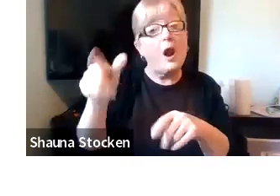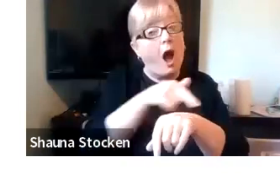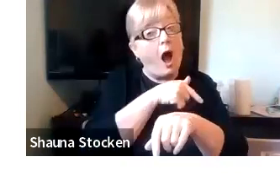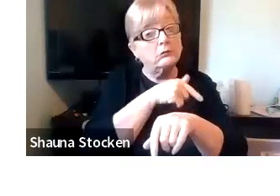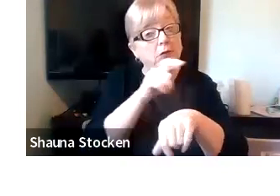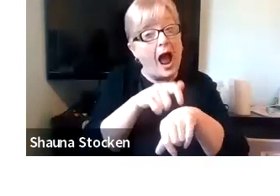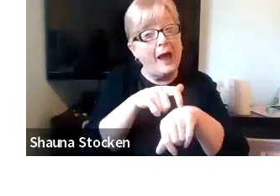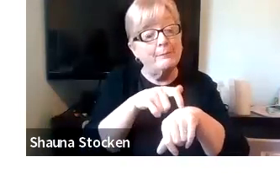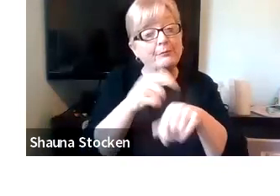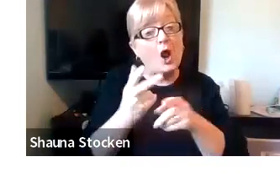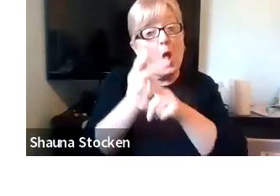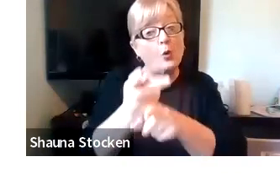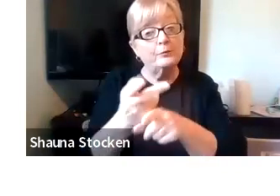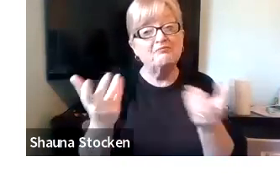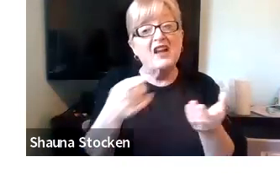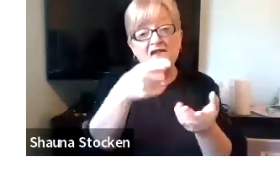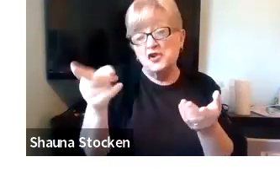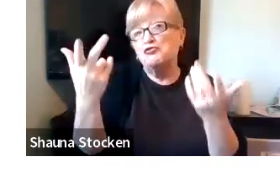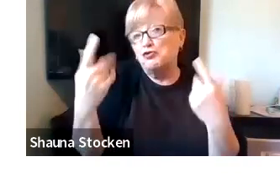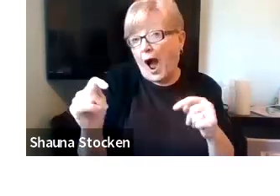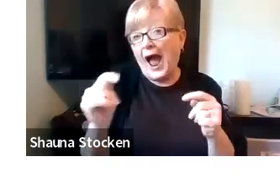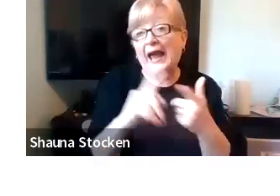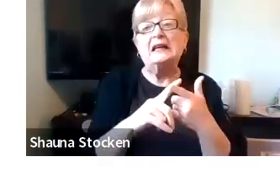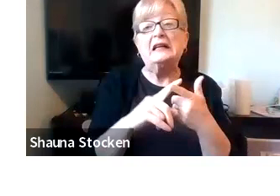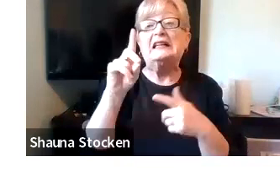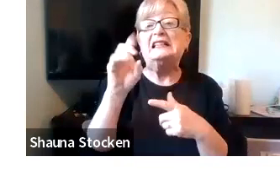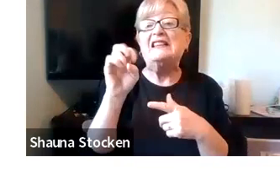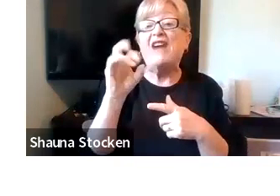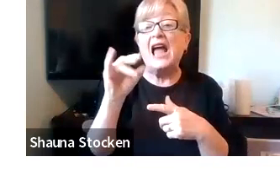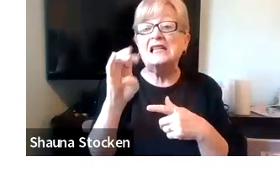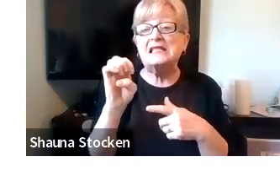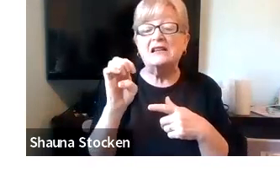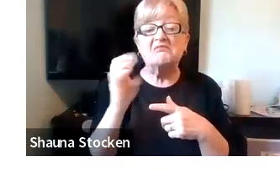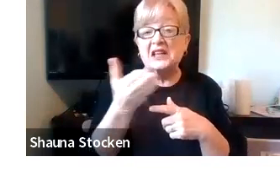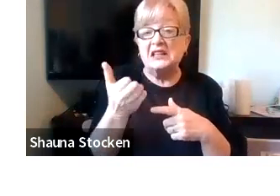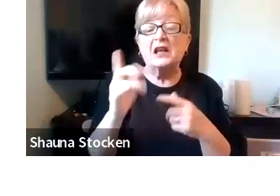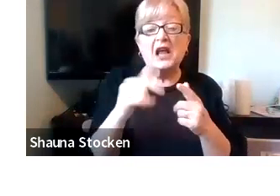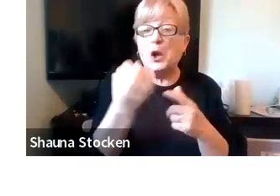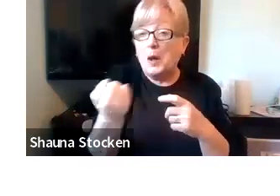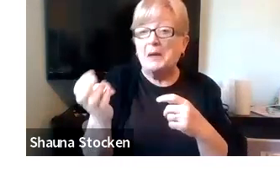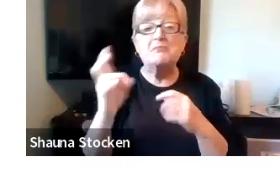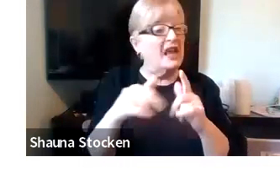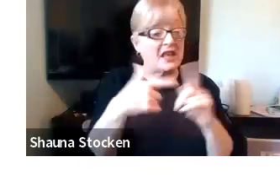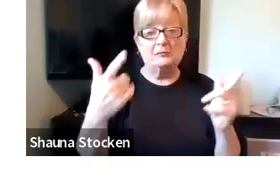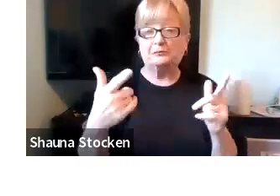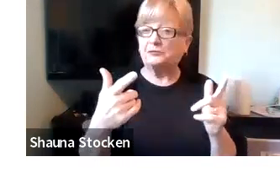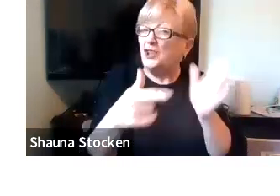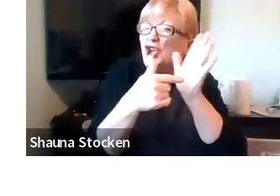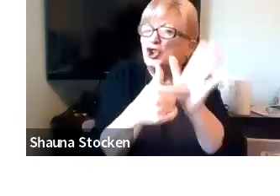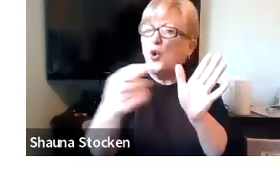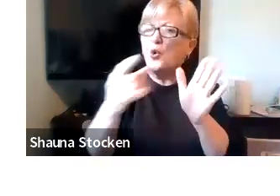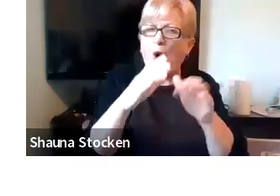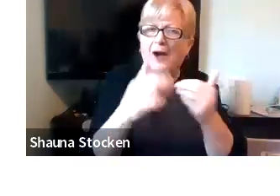to try a device with us and you want to try it out for a longer period of time, because things are really easy when somebody's showing you how to use them, right?